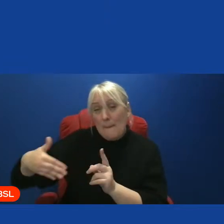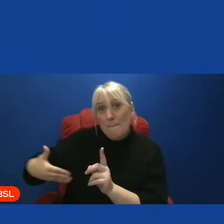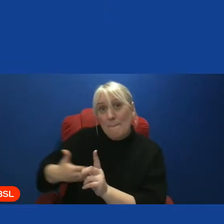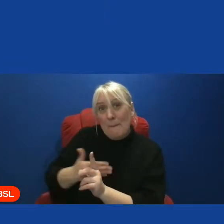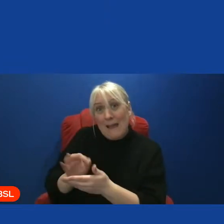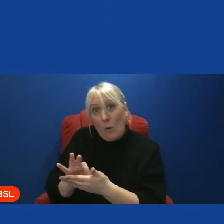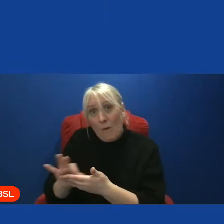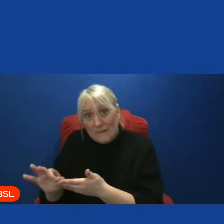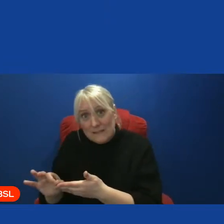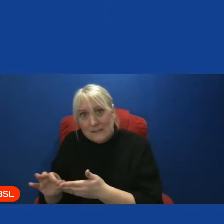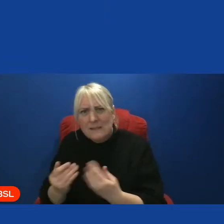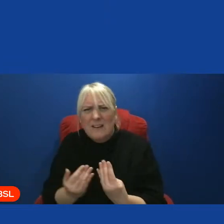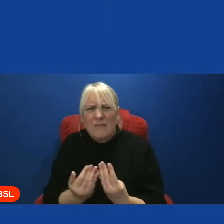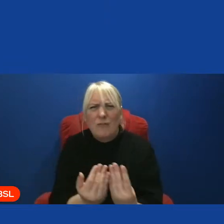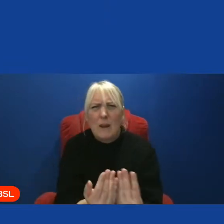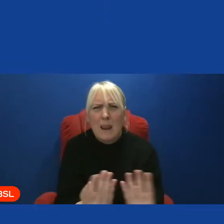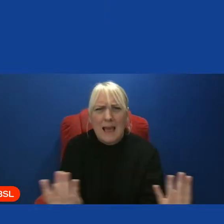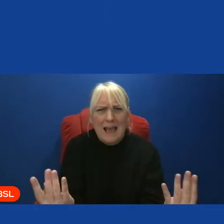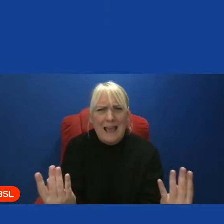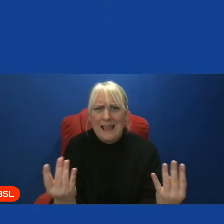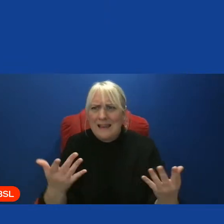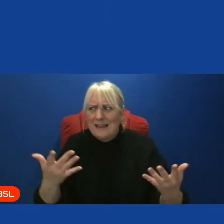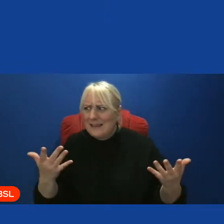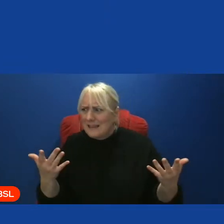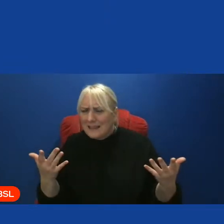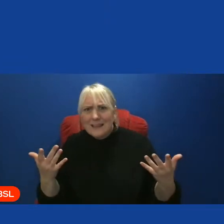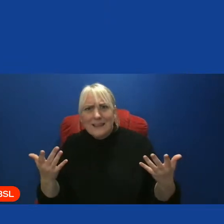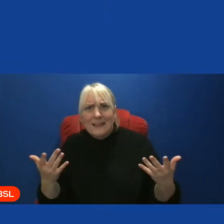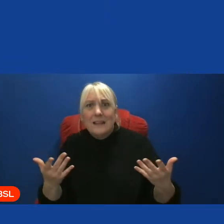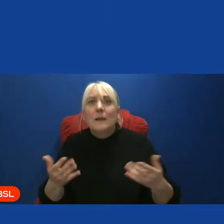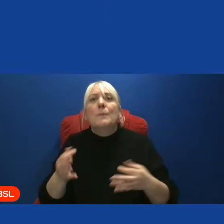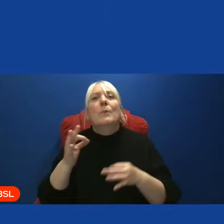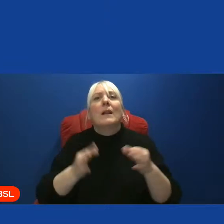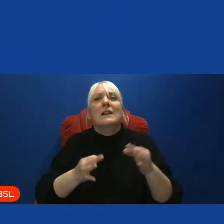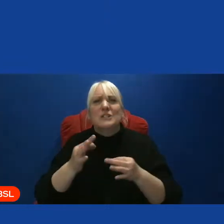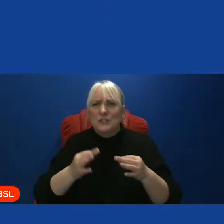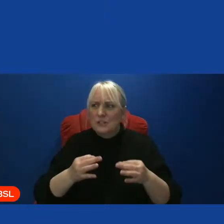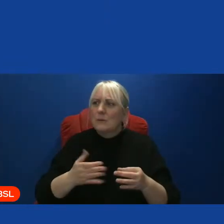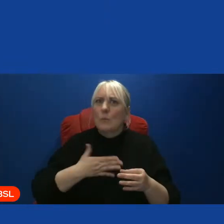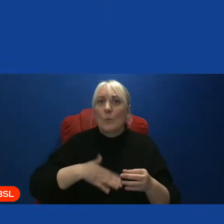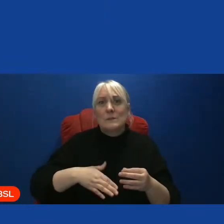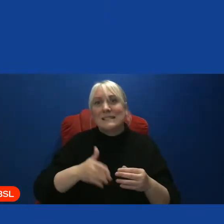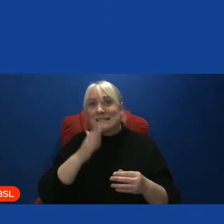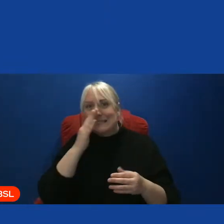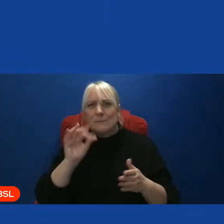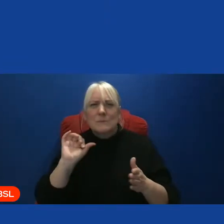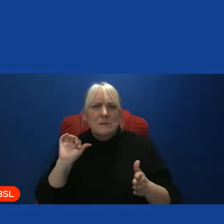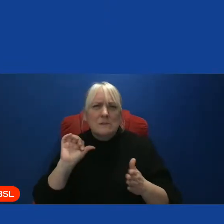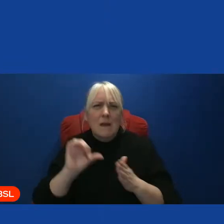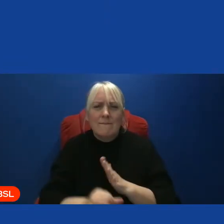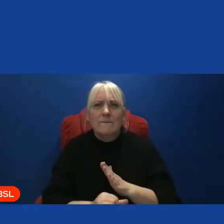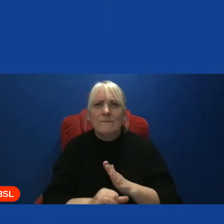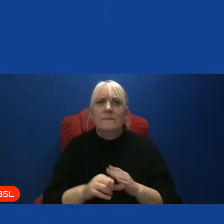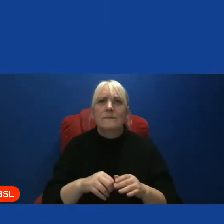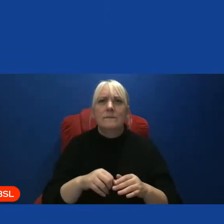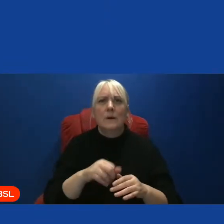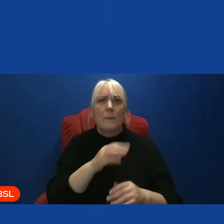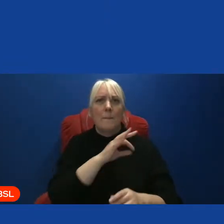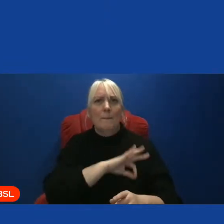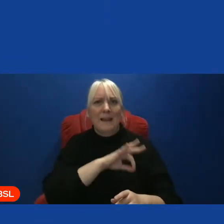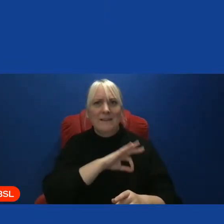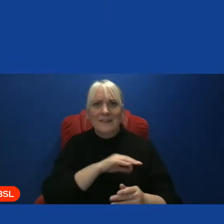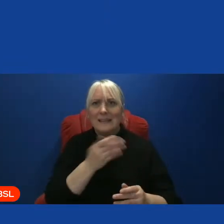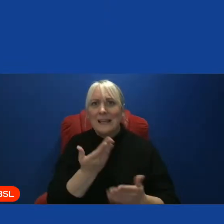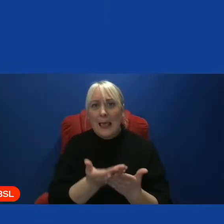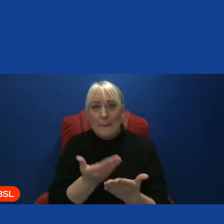magicked out of thin air by politicians keen to seem tough on benefit claimants. I know, and the public